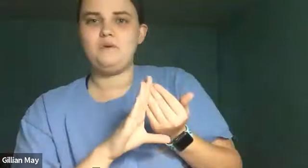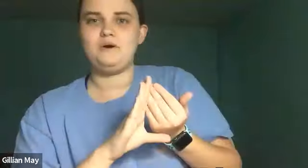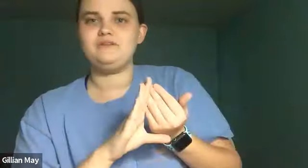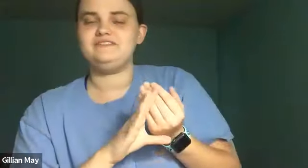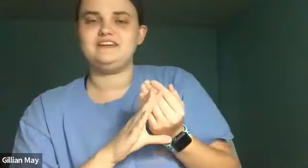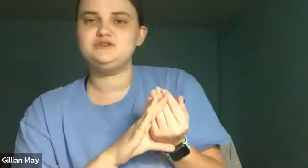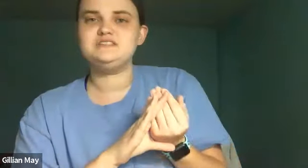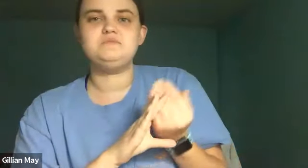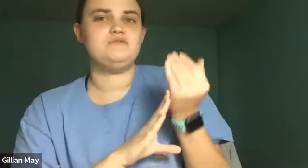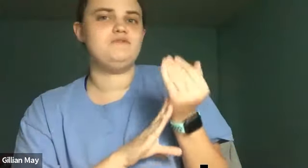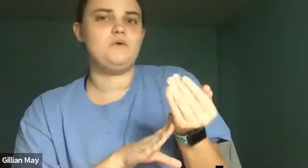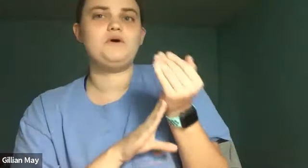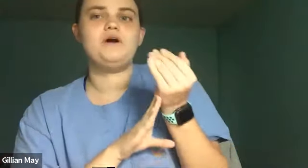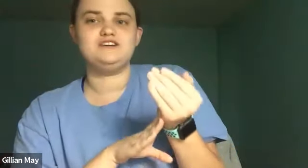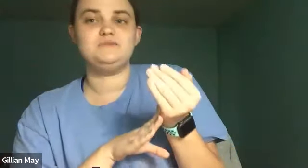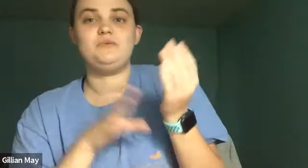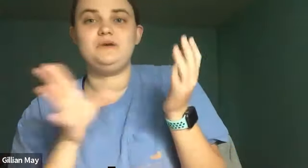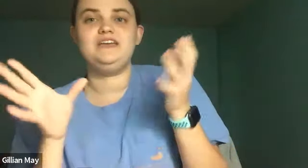before, like that Tuesday before October,